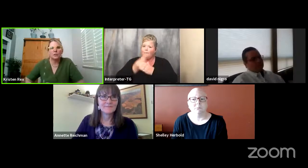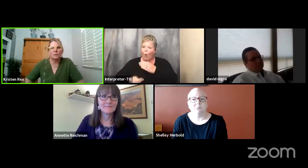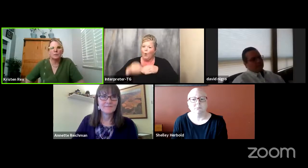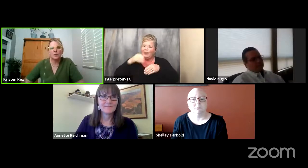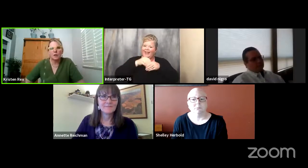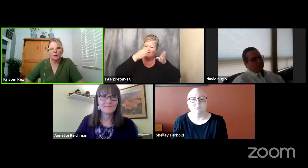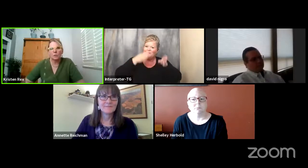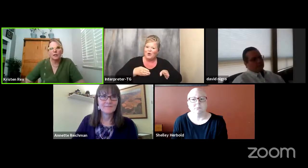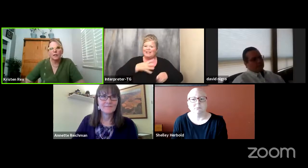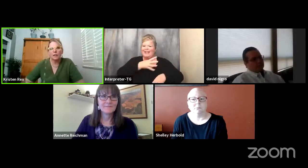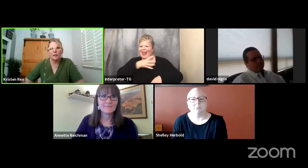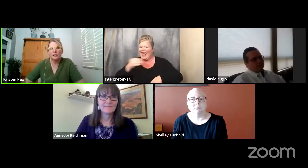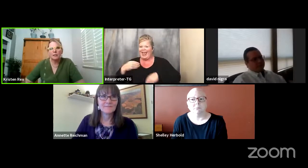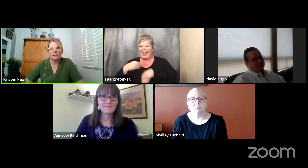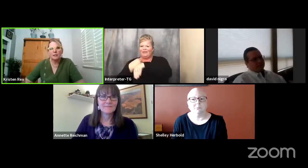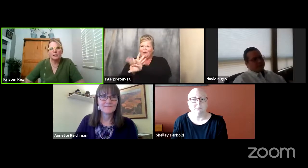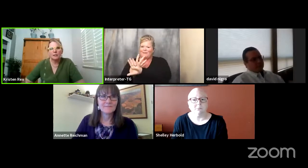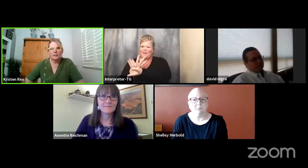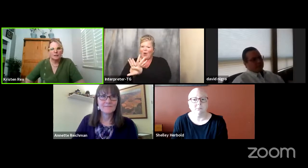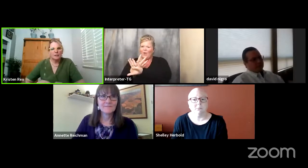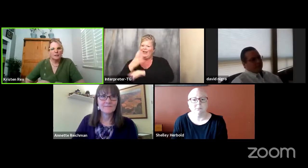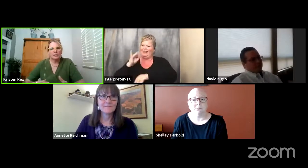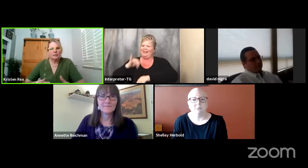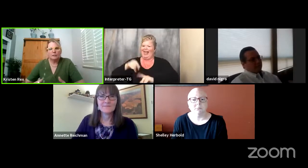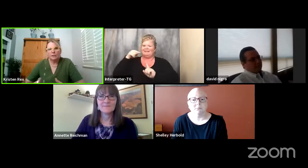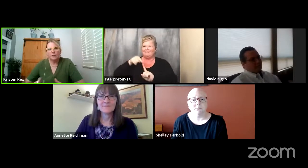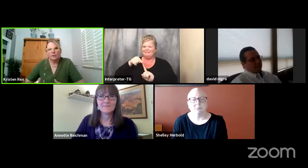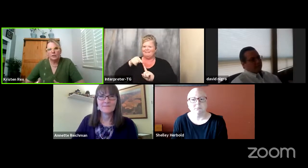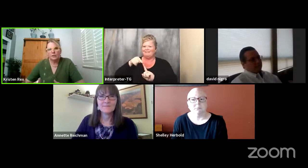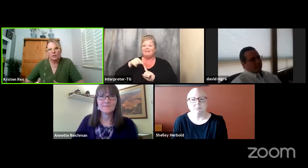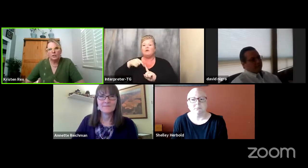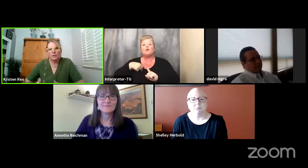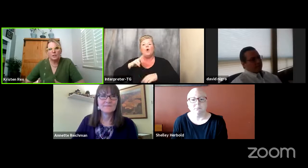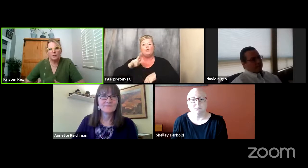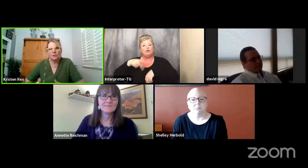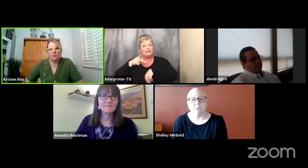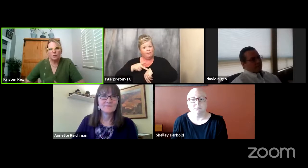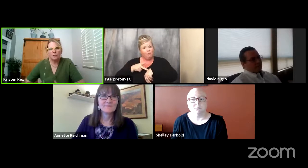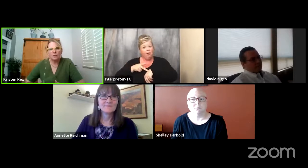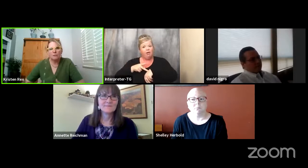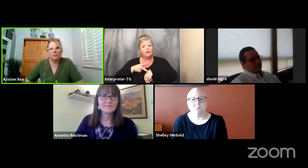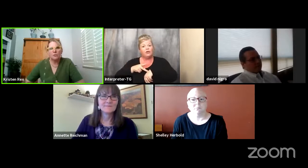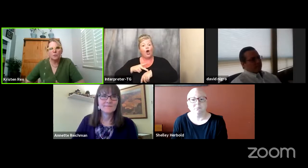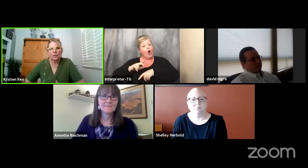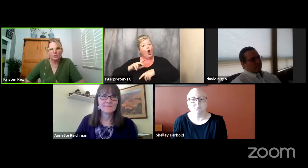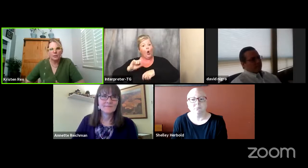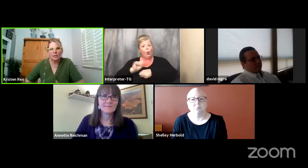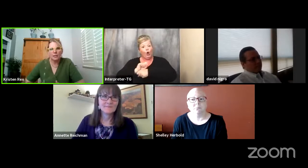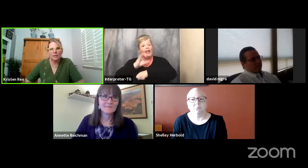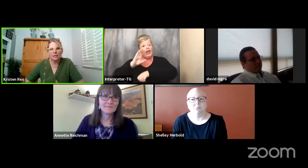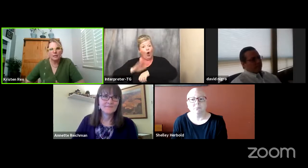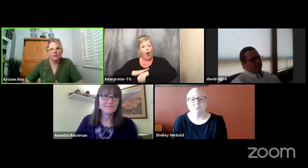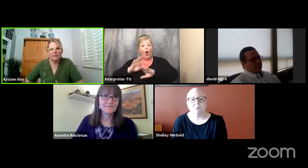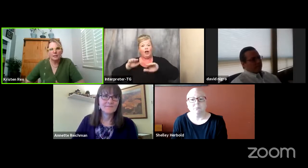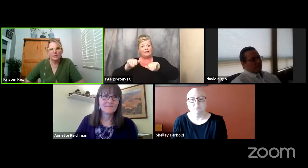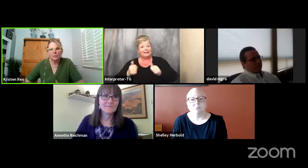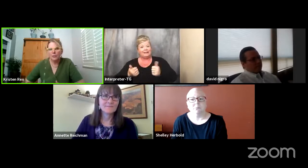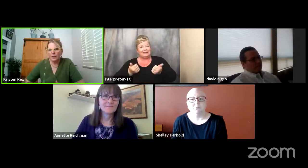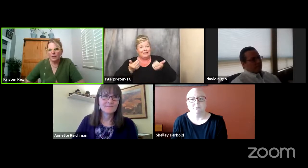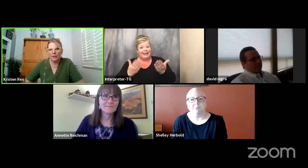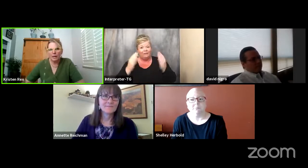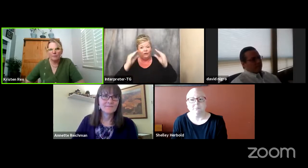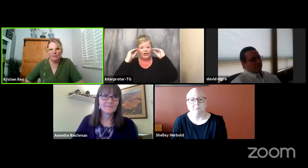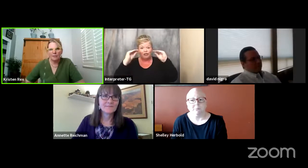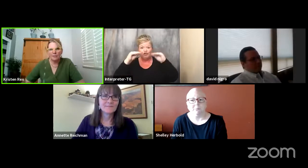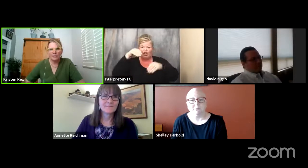the principals are working on delivering the instructions in the school as a first priority, but